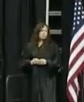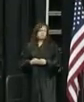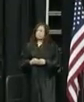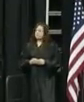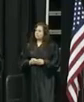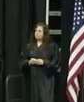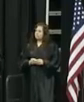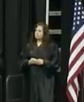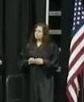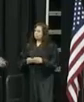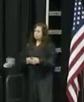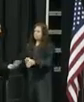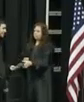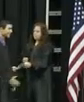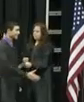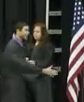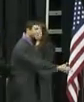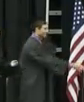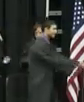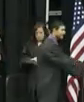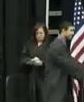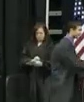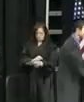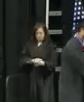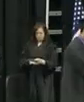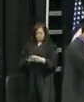Austin Bell.